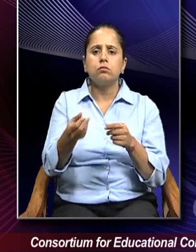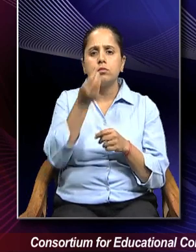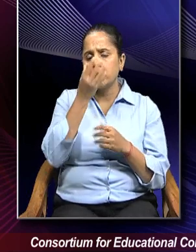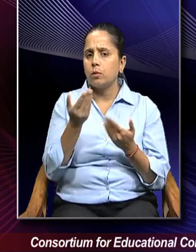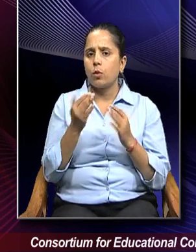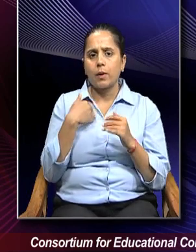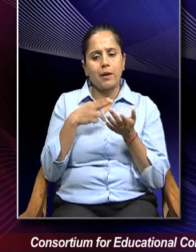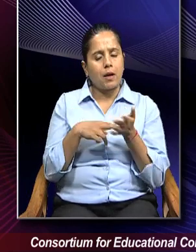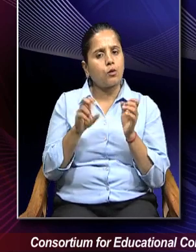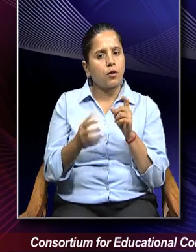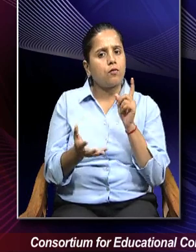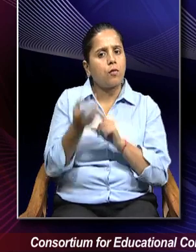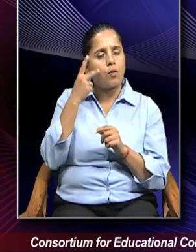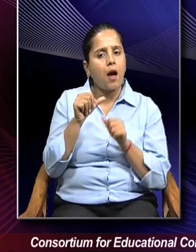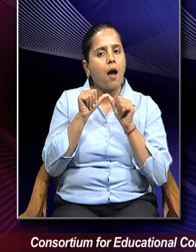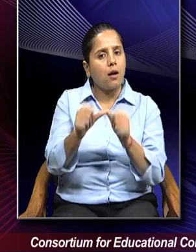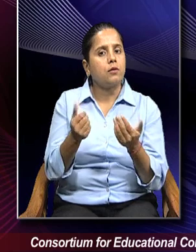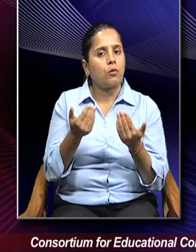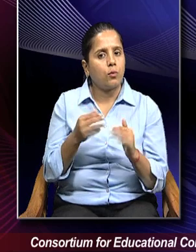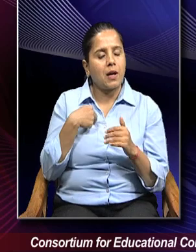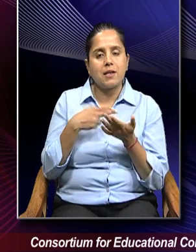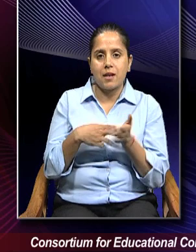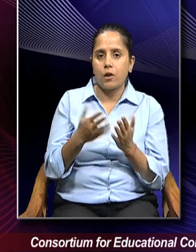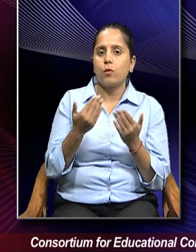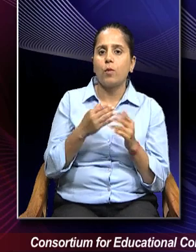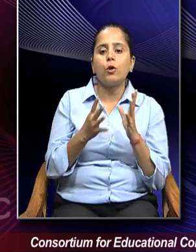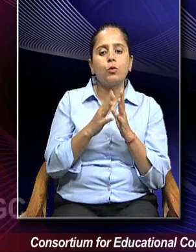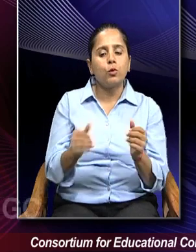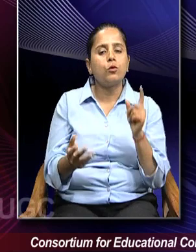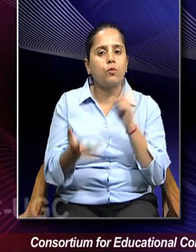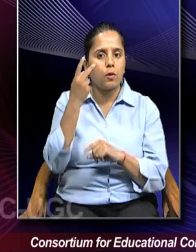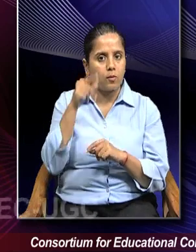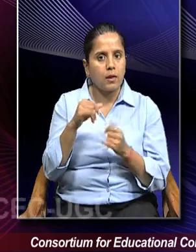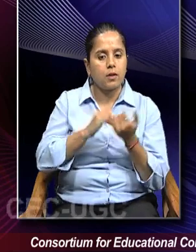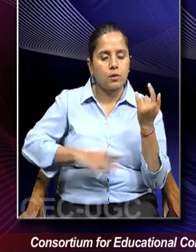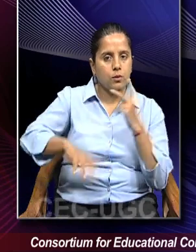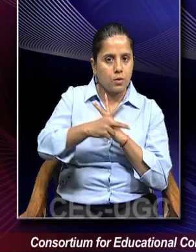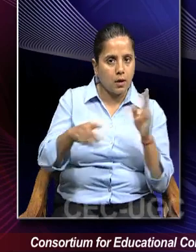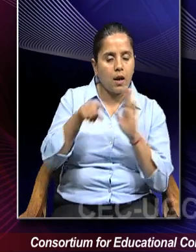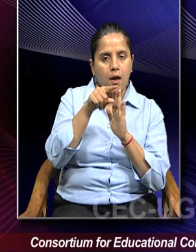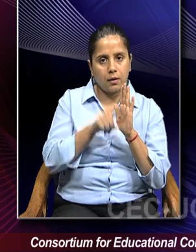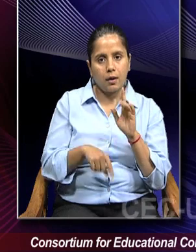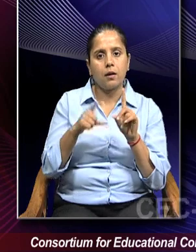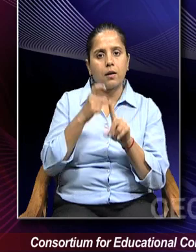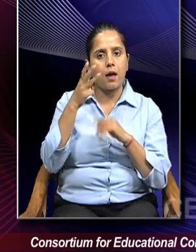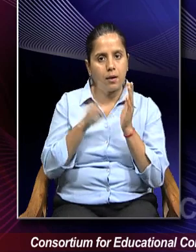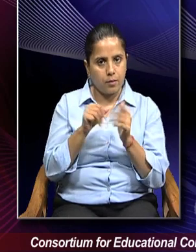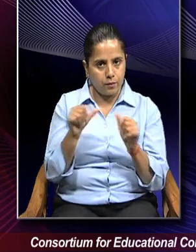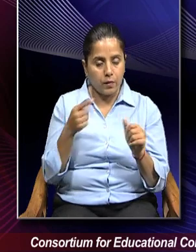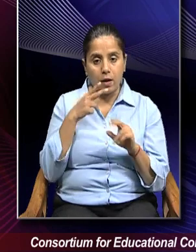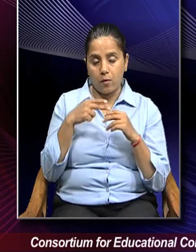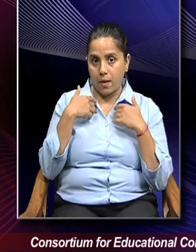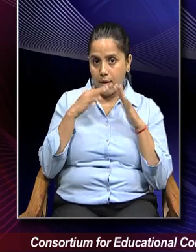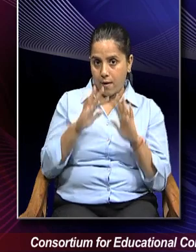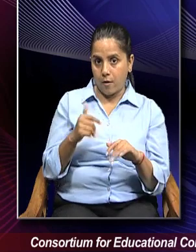can naturally find the answers, we can naturally find the solution to the situation of ethical dilemmas, if I am there